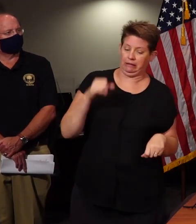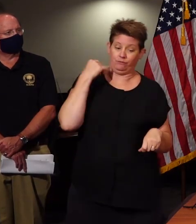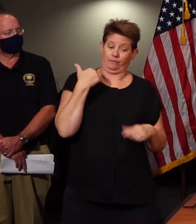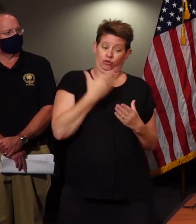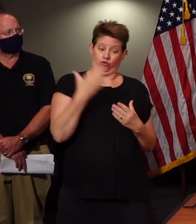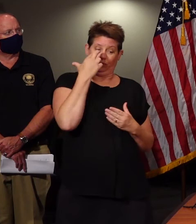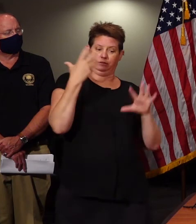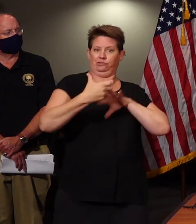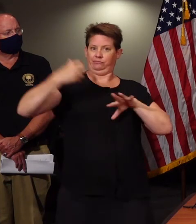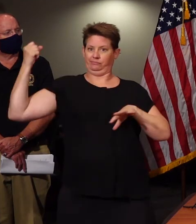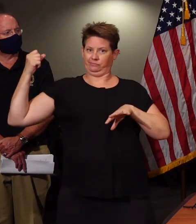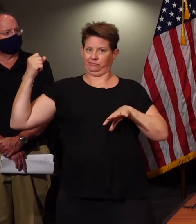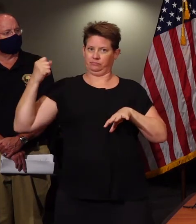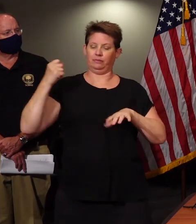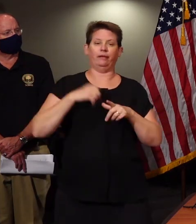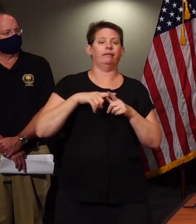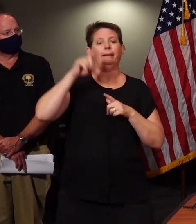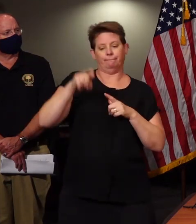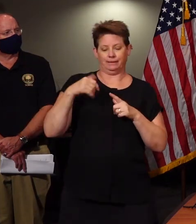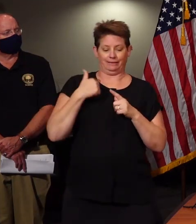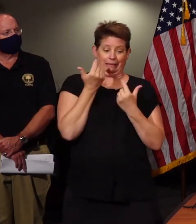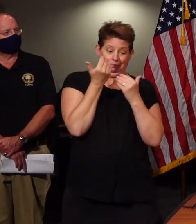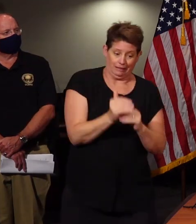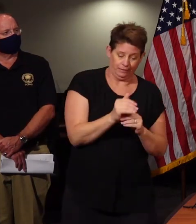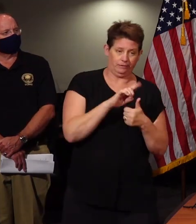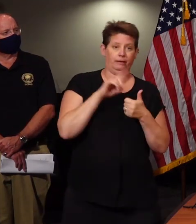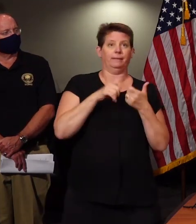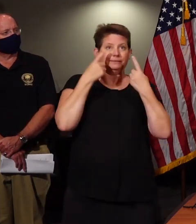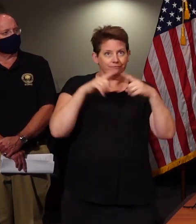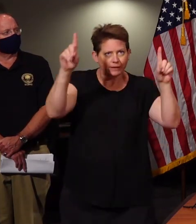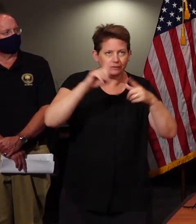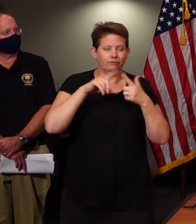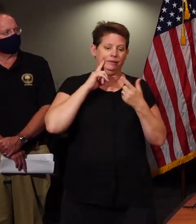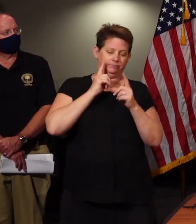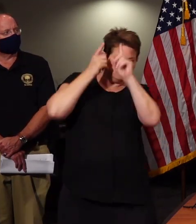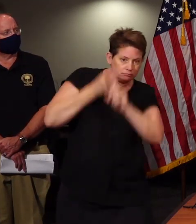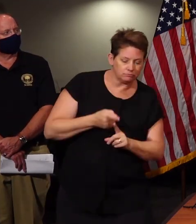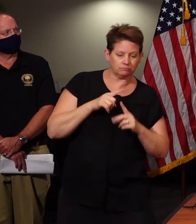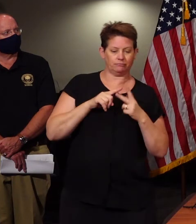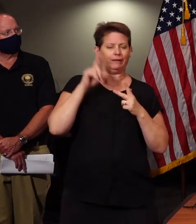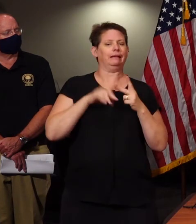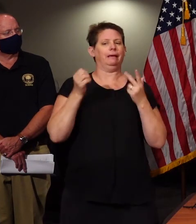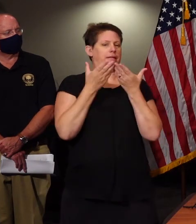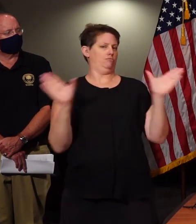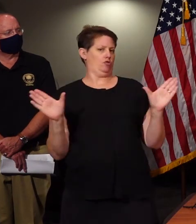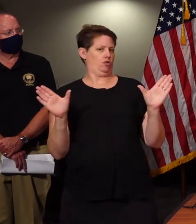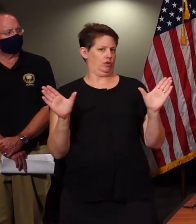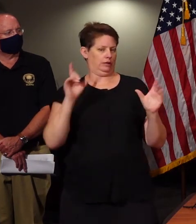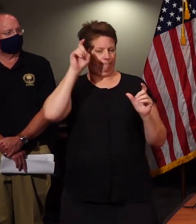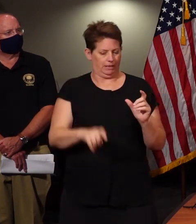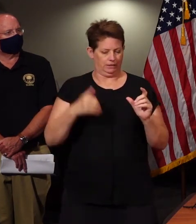away, what you do must be limited, it must be effective, it must be targeted, it can't be more broad, it must